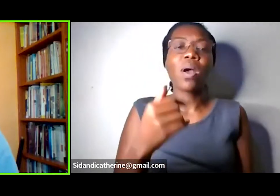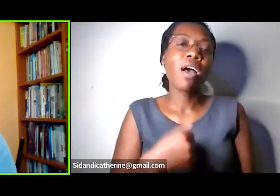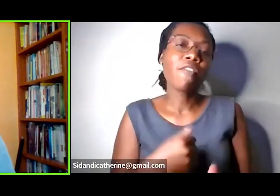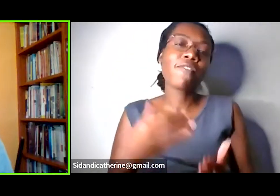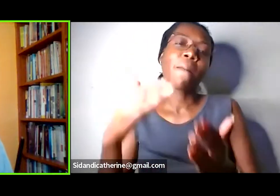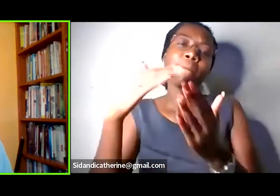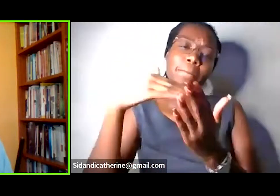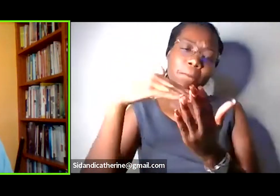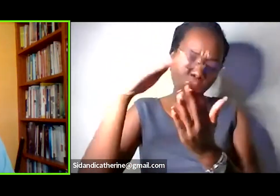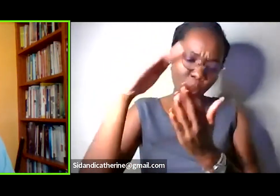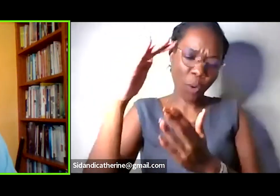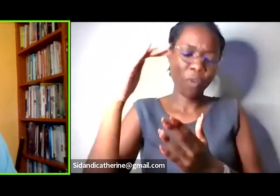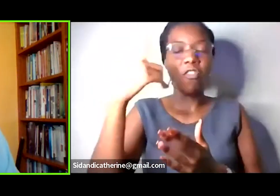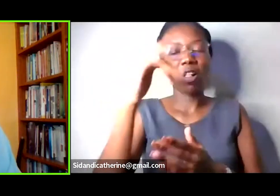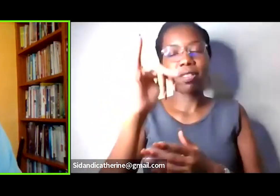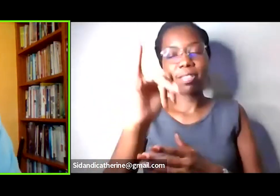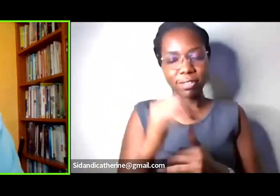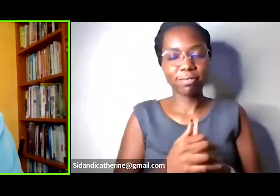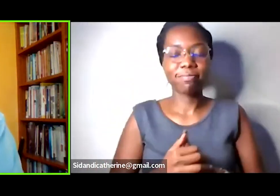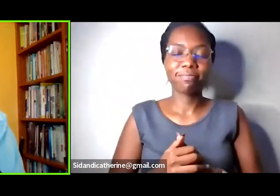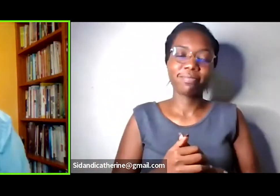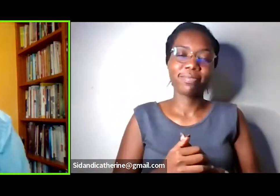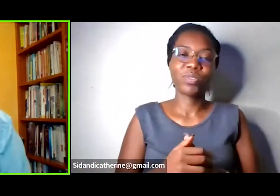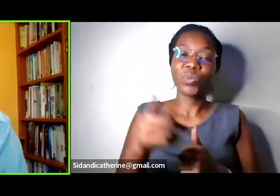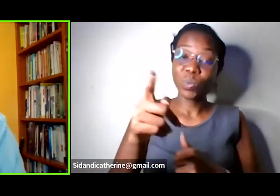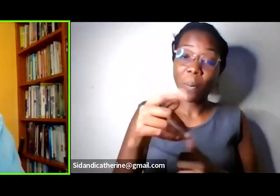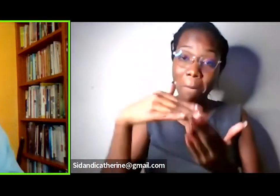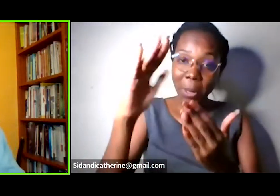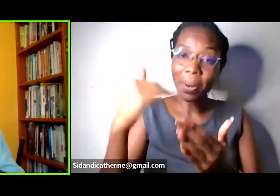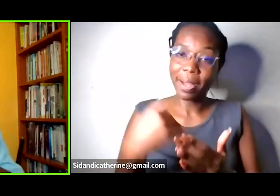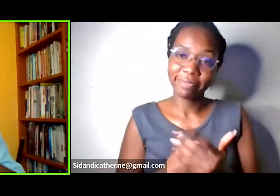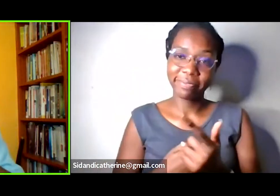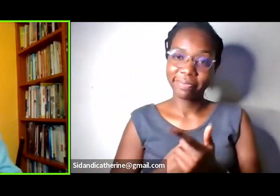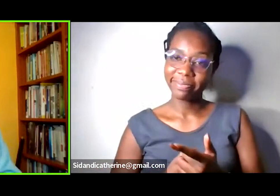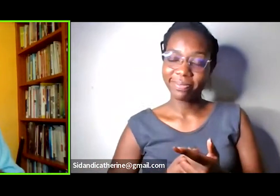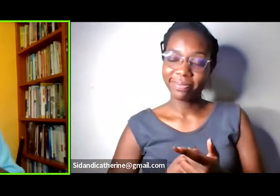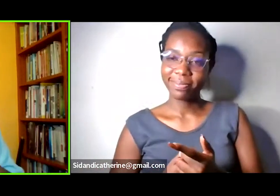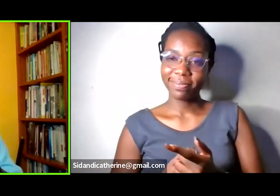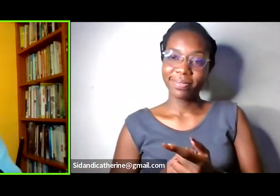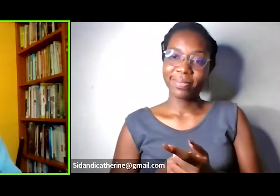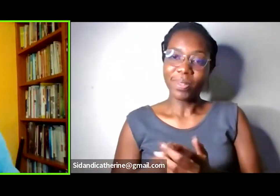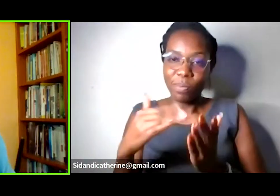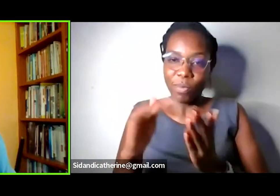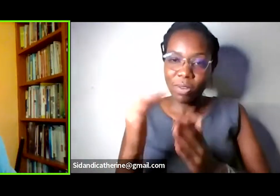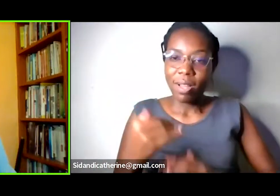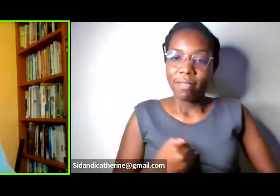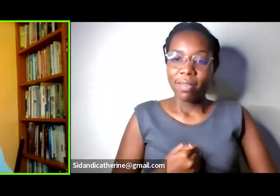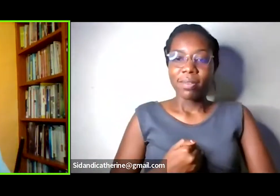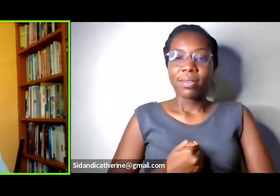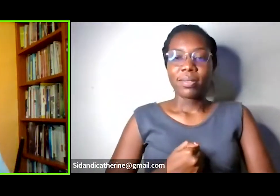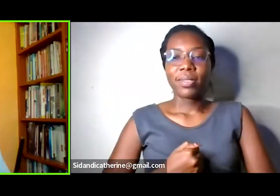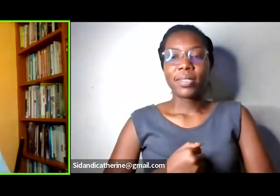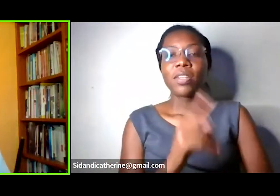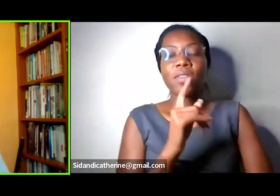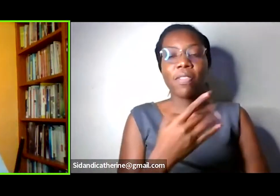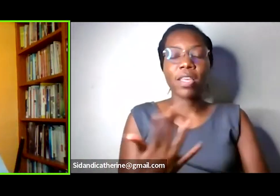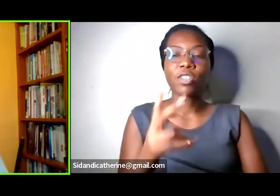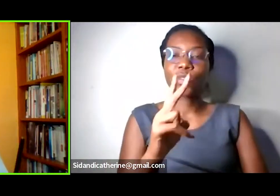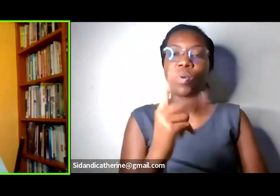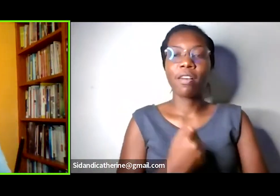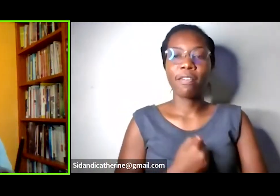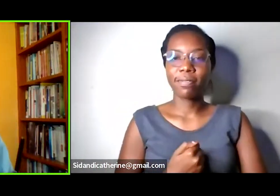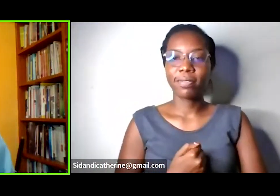together, examples of offers. So I like this. Buy two, get one free. I'm like, yeah, give